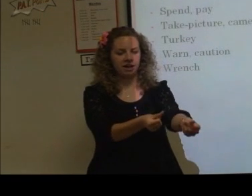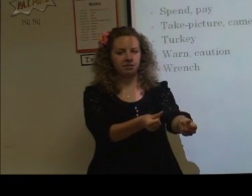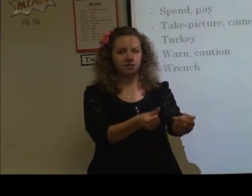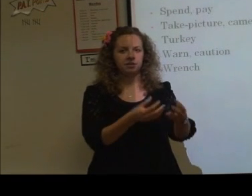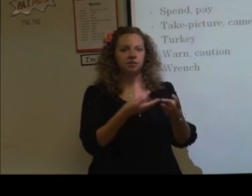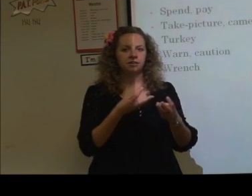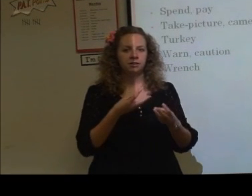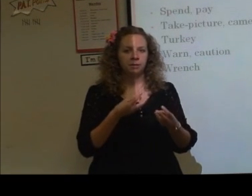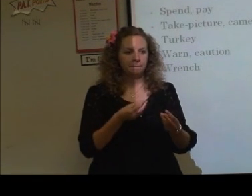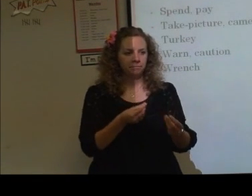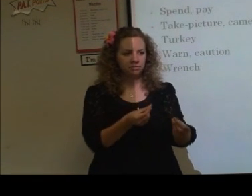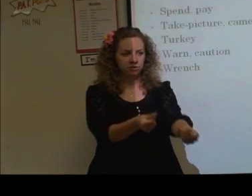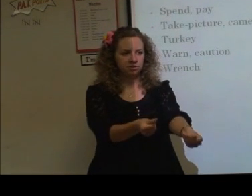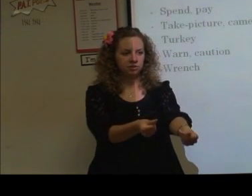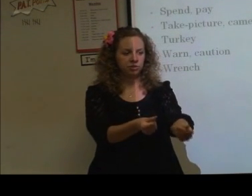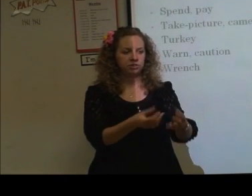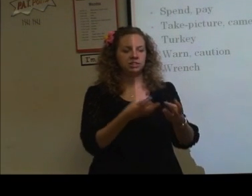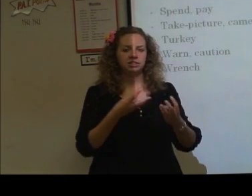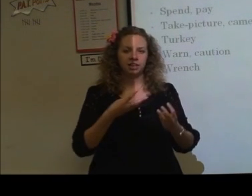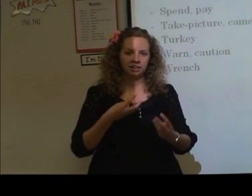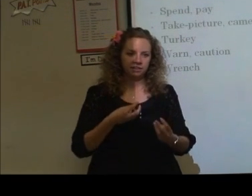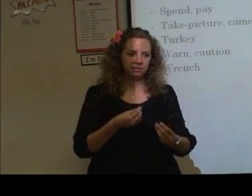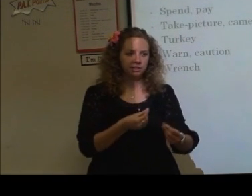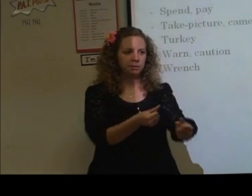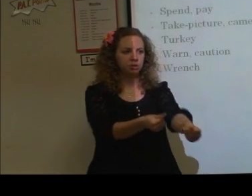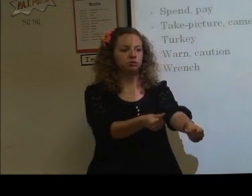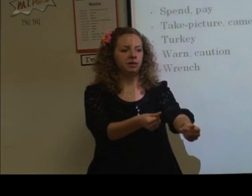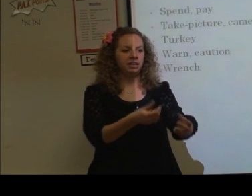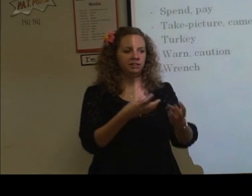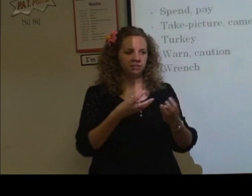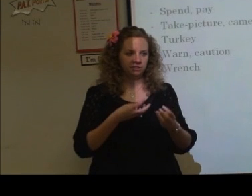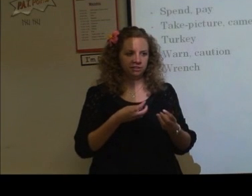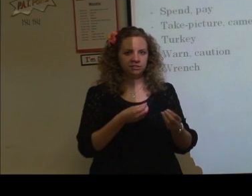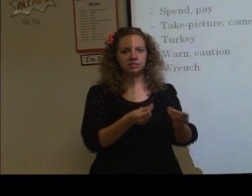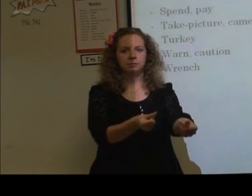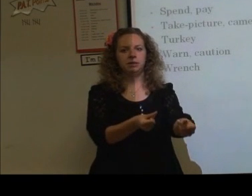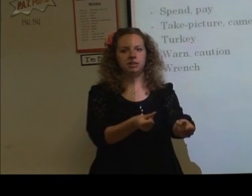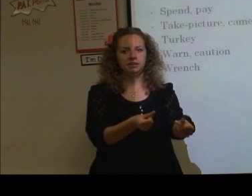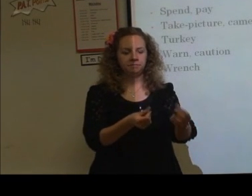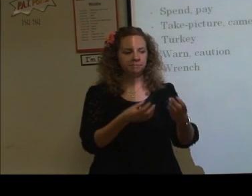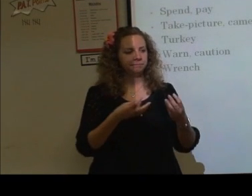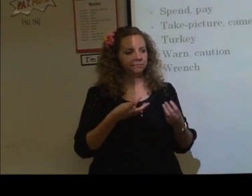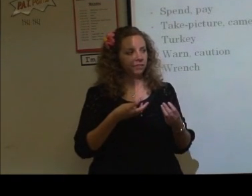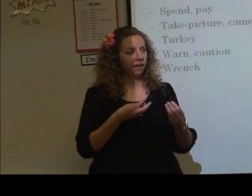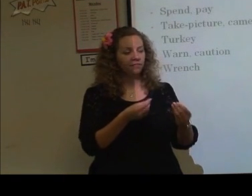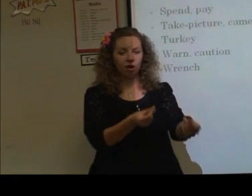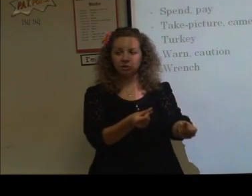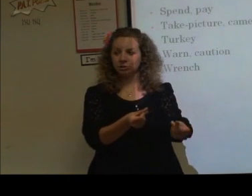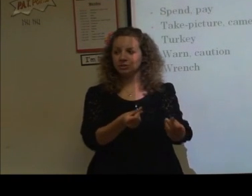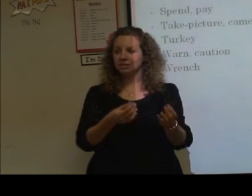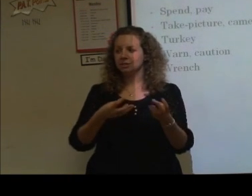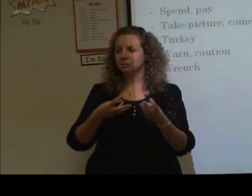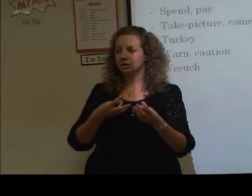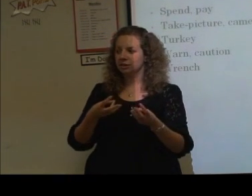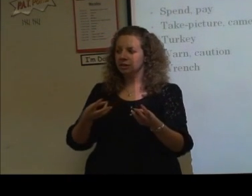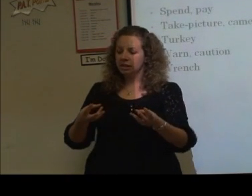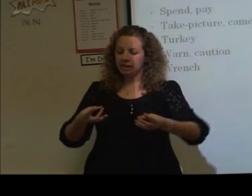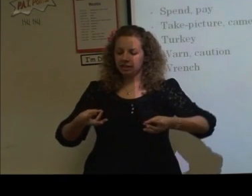that. So this is like to spend your money, to spend it. Okay. I've also seen this one. Yeah, it's